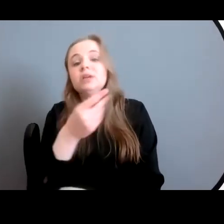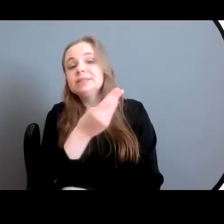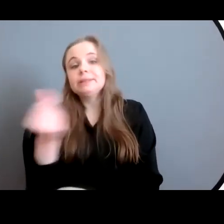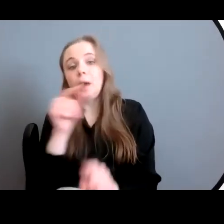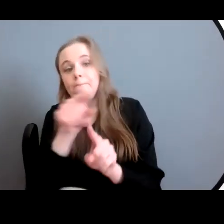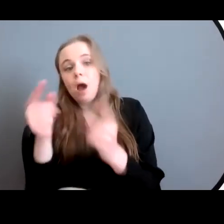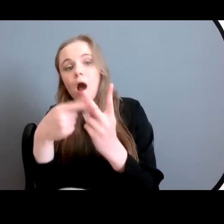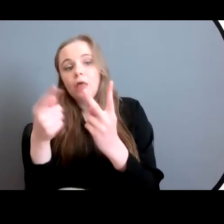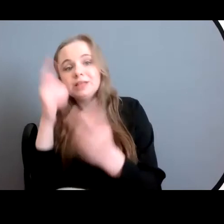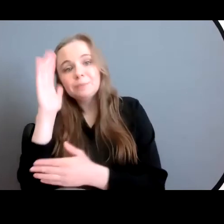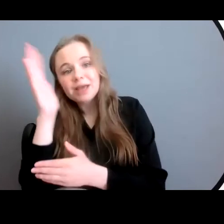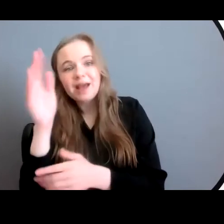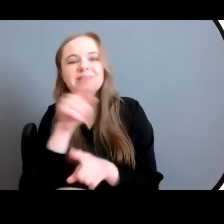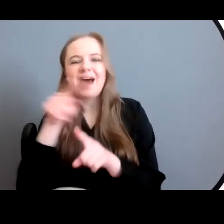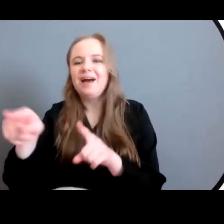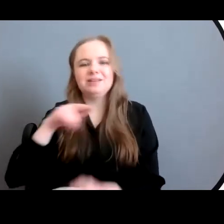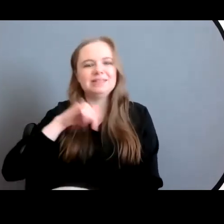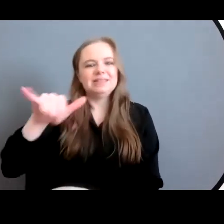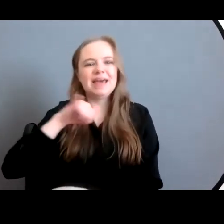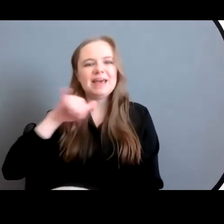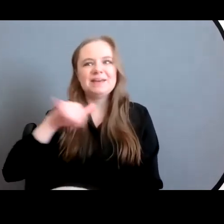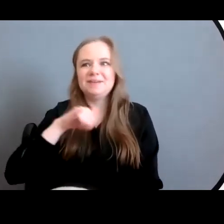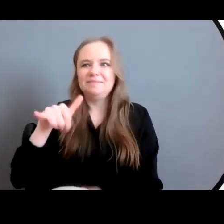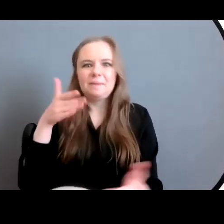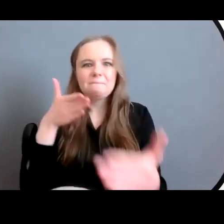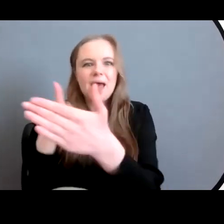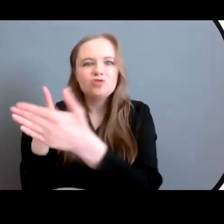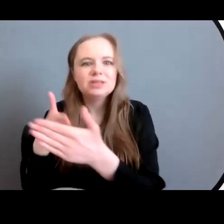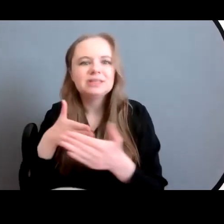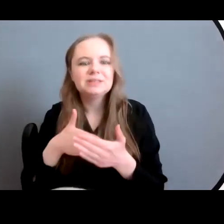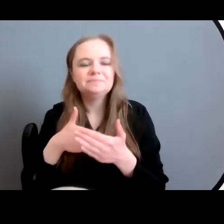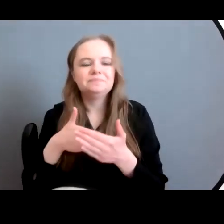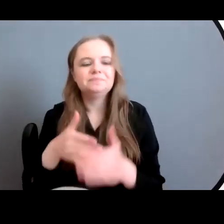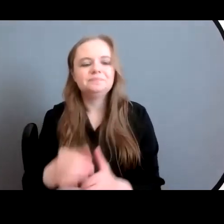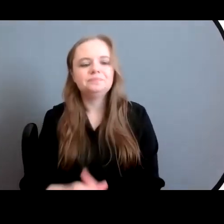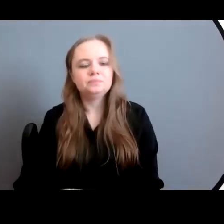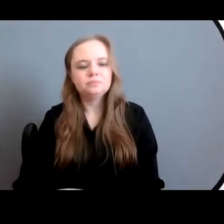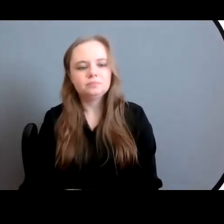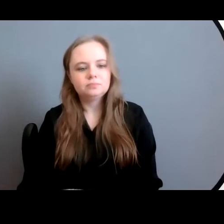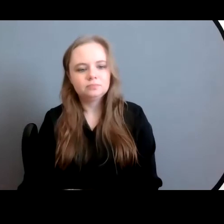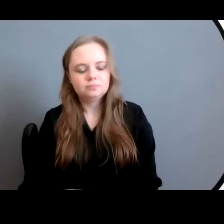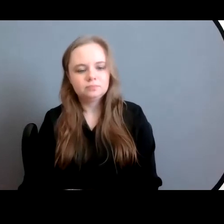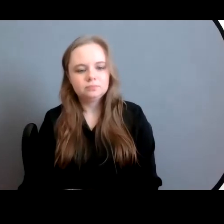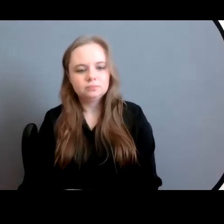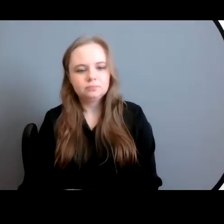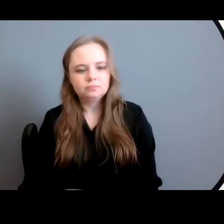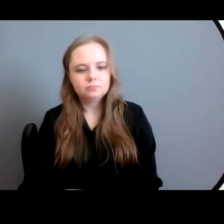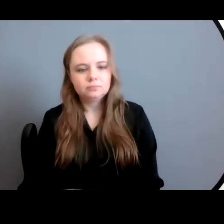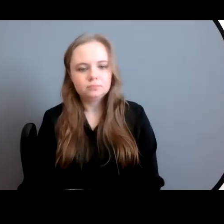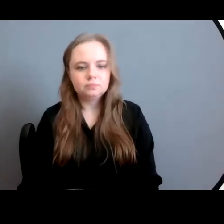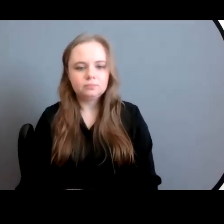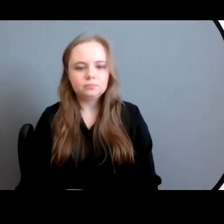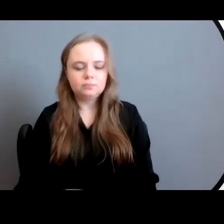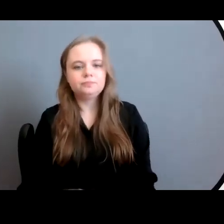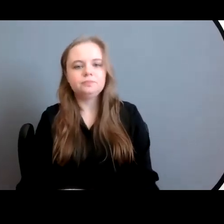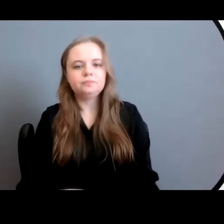some of the areas that there were some key barriers identified through the survey as well. And then